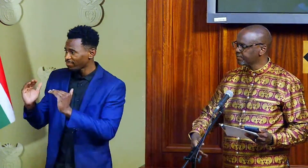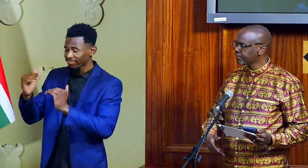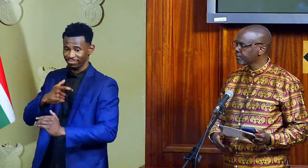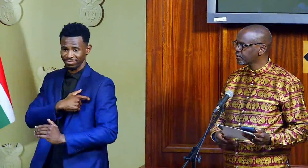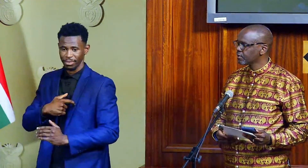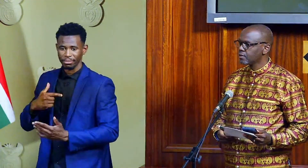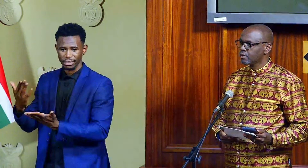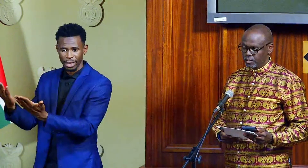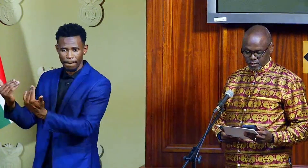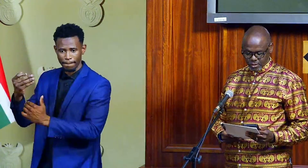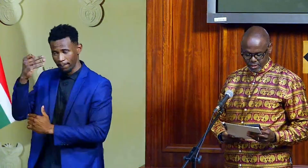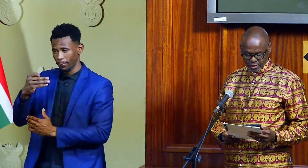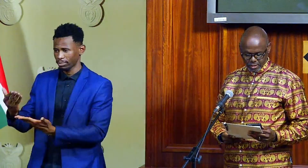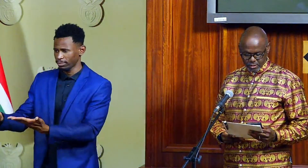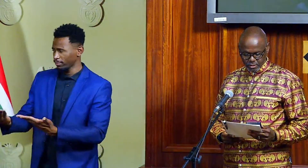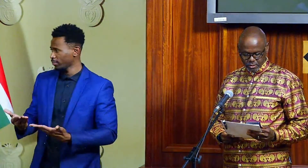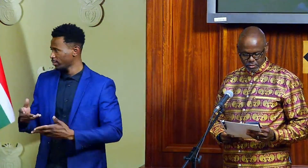front here